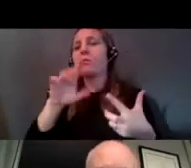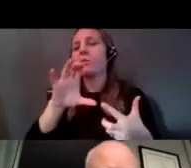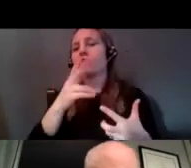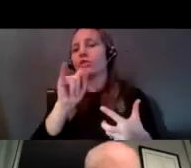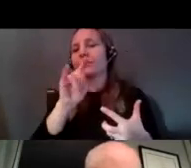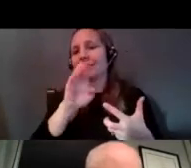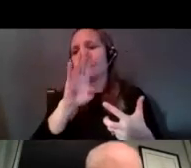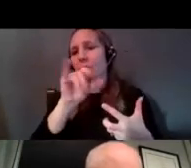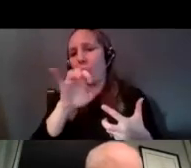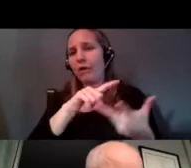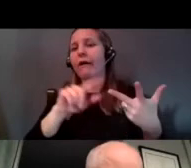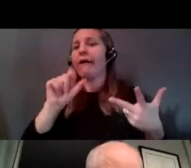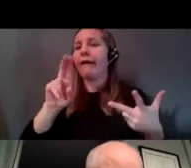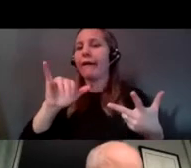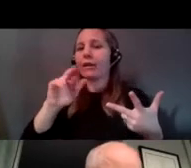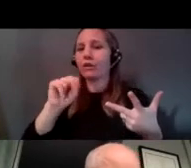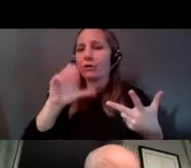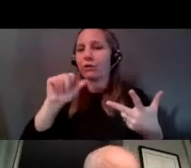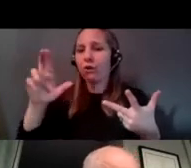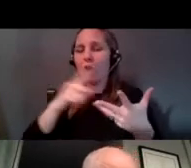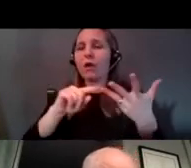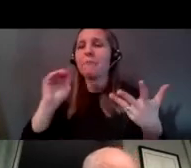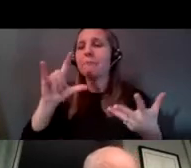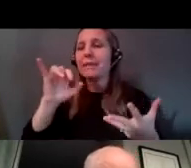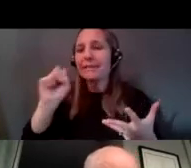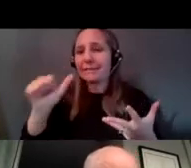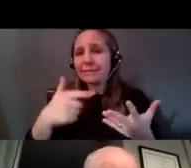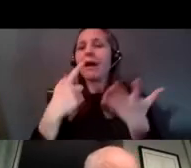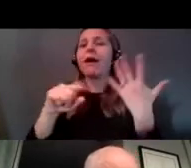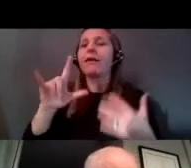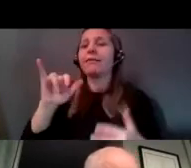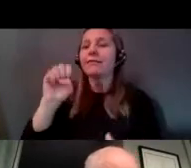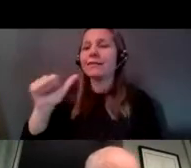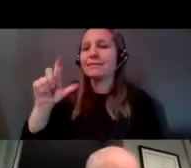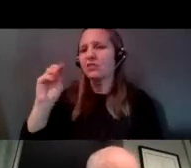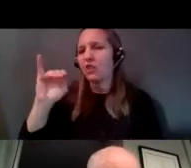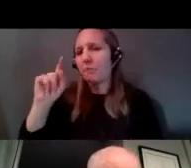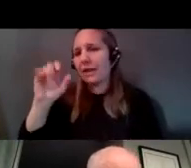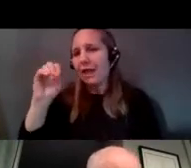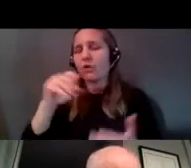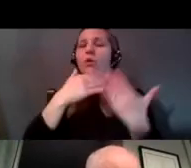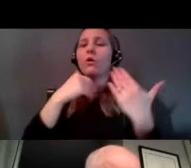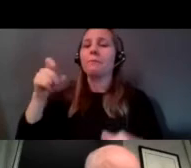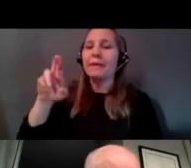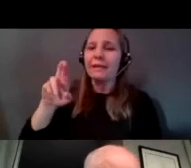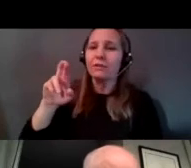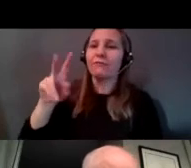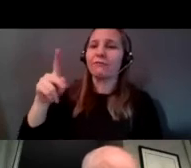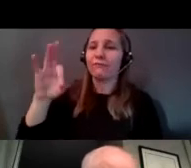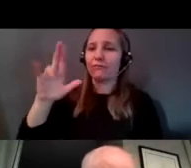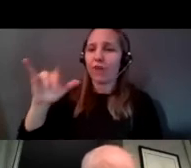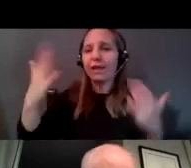Councillor Adrian Carr, Councillor Melissa DiGenova, Councillor Lisa Dominato, Councillor Pete Fry, Councillor Sarah